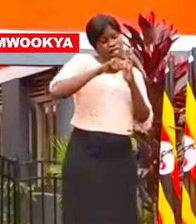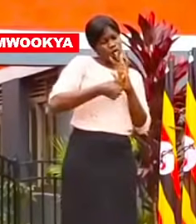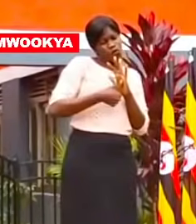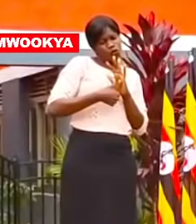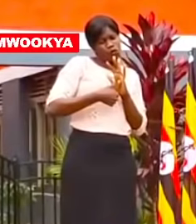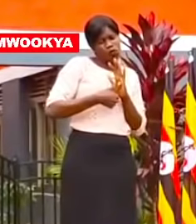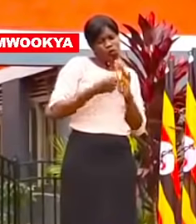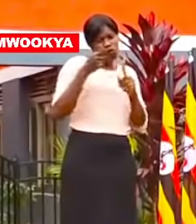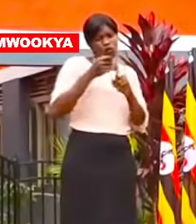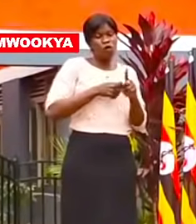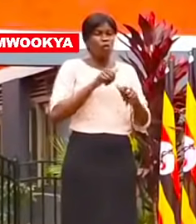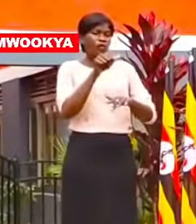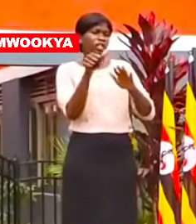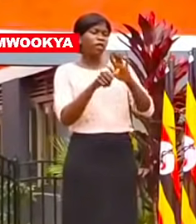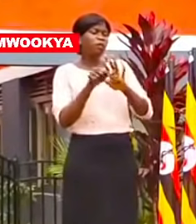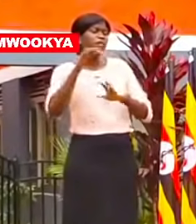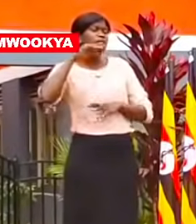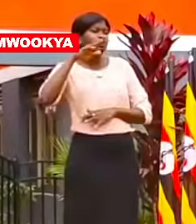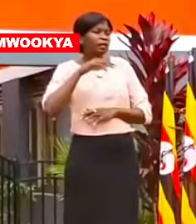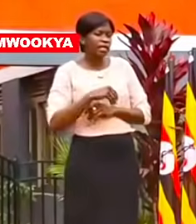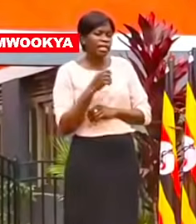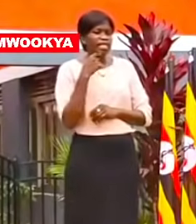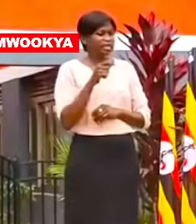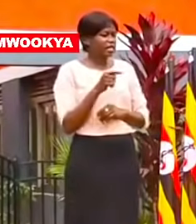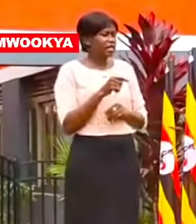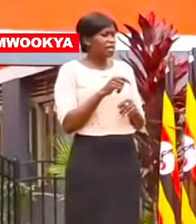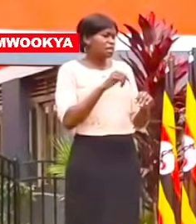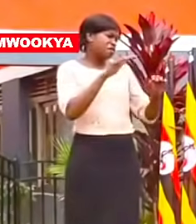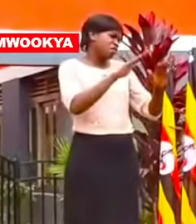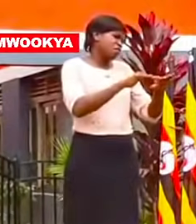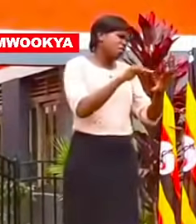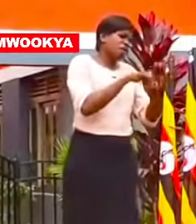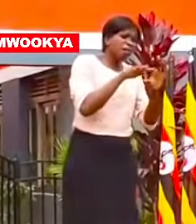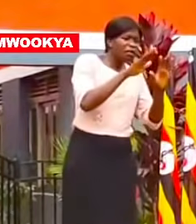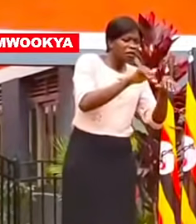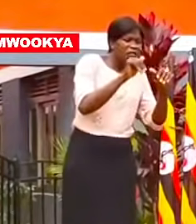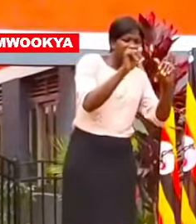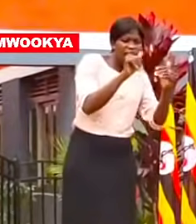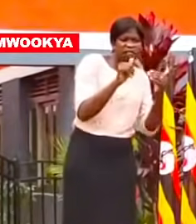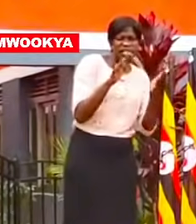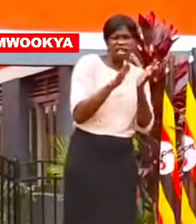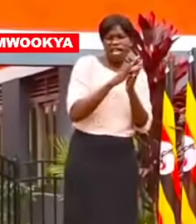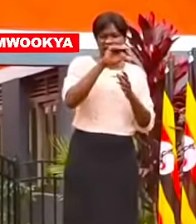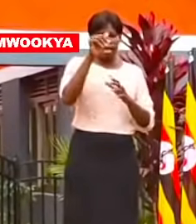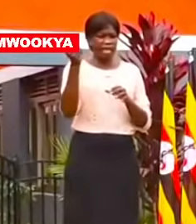kyeyalangiridde nti ababaka abakozi ba Paalamenti n'abantu ba bulijjo